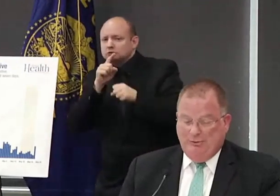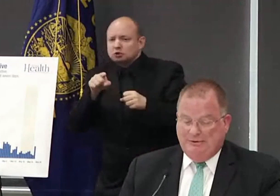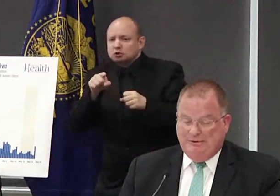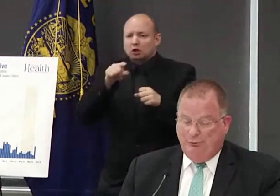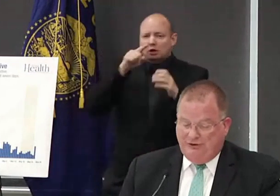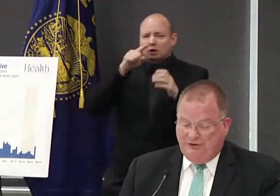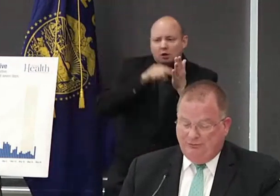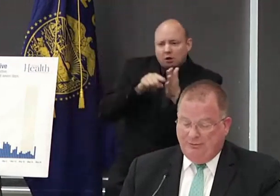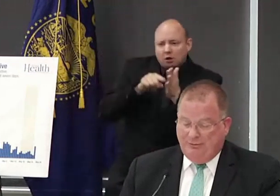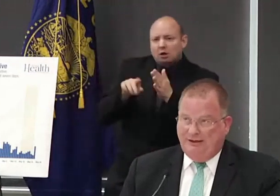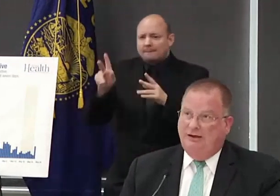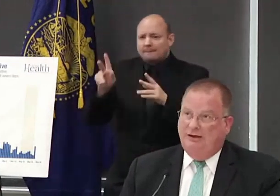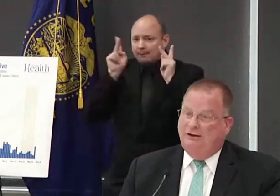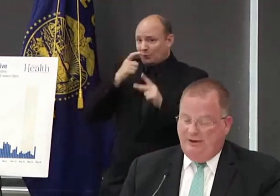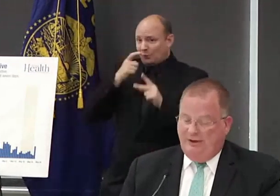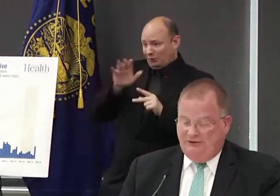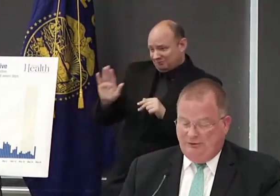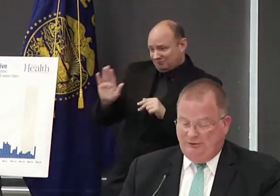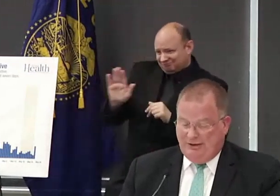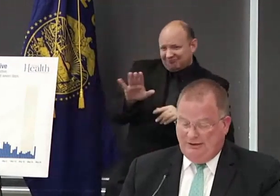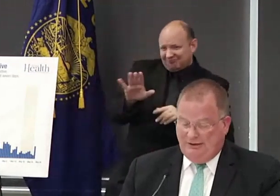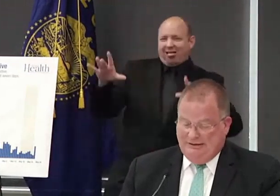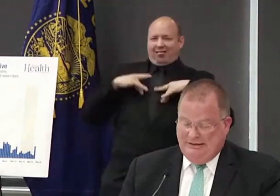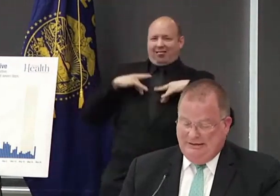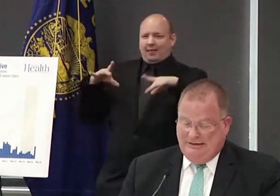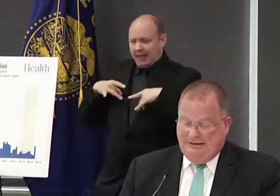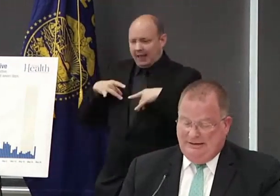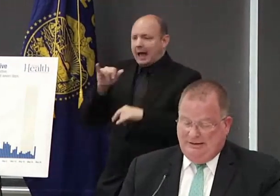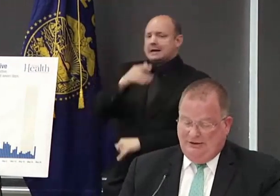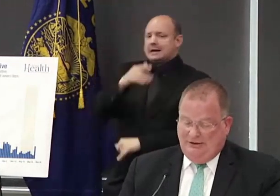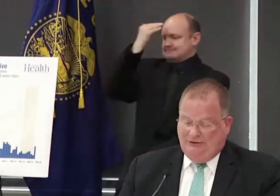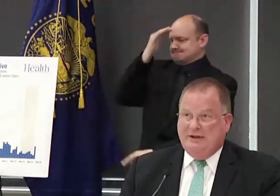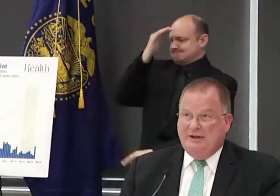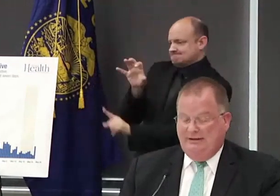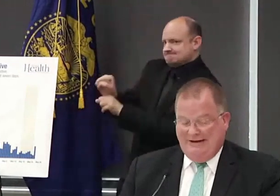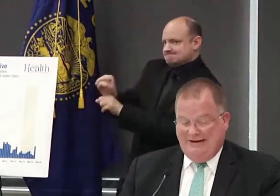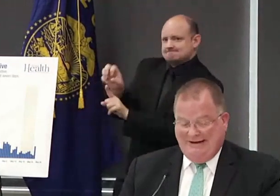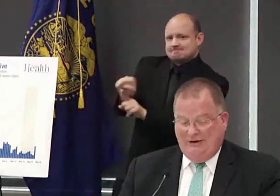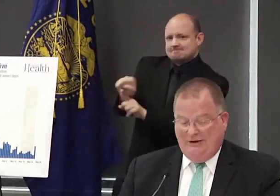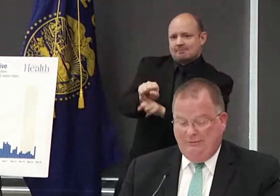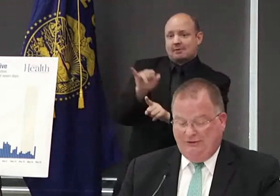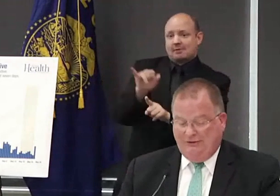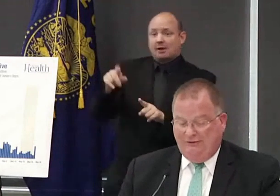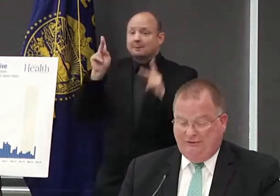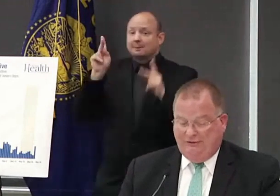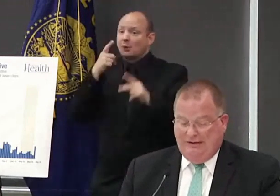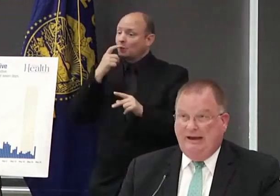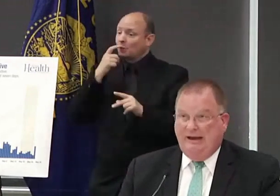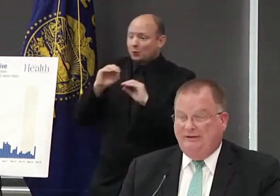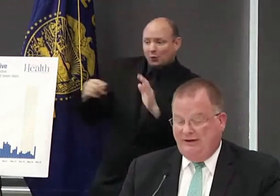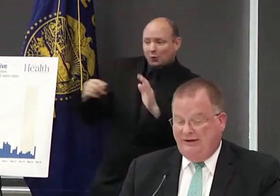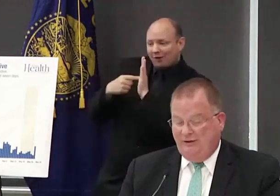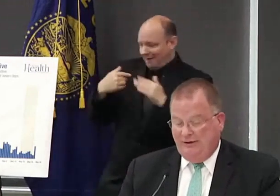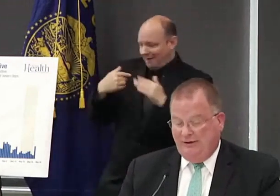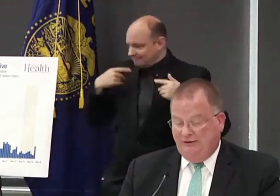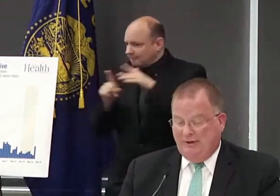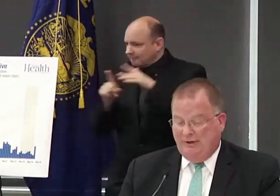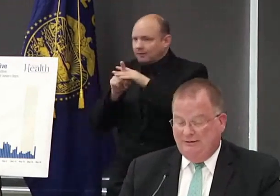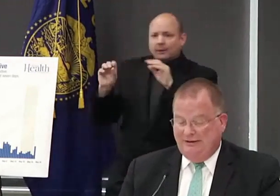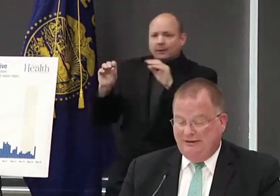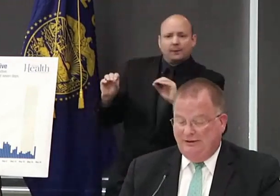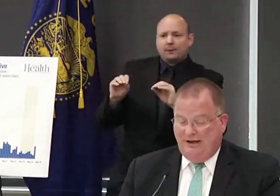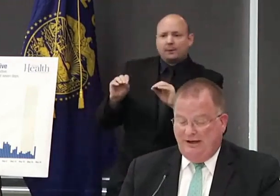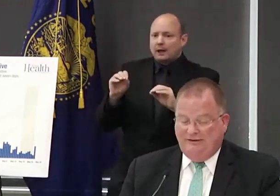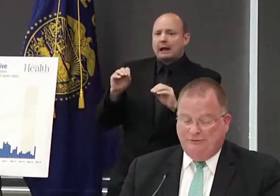people who may be pre-symptomatic or asymptomatic, so they can take care of themselves and take care of others